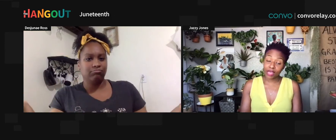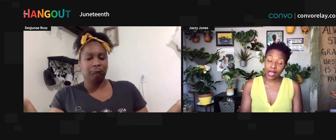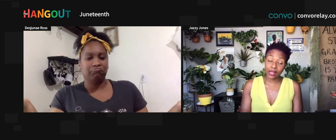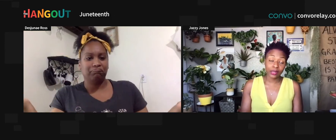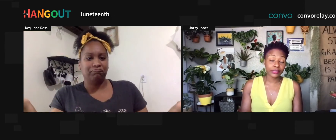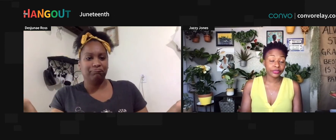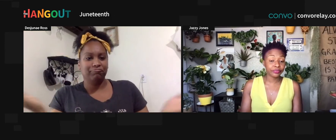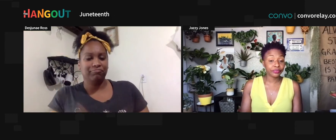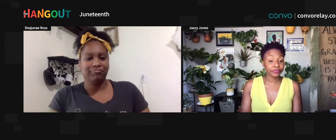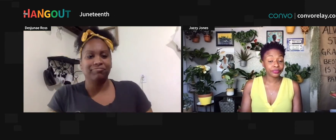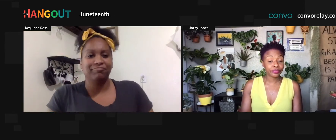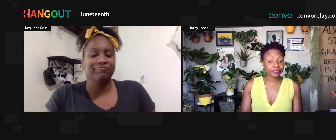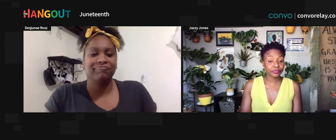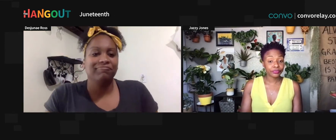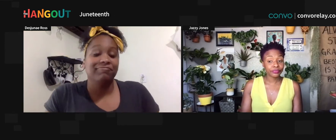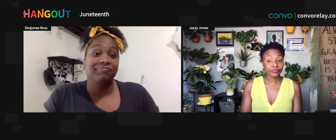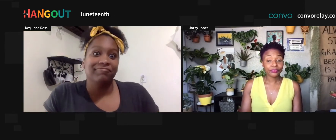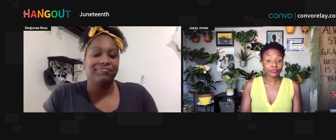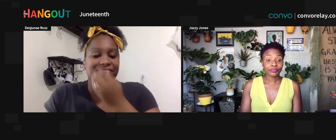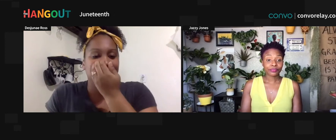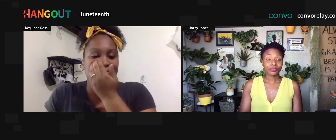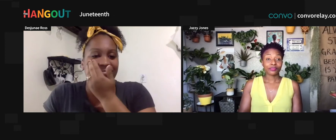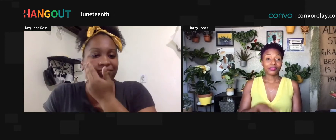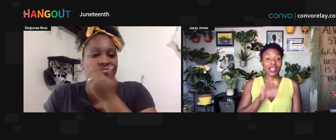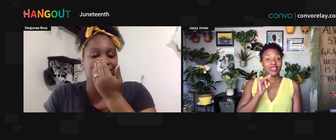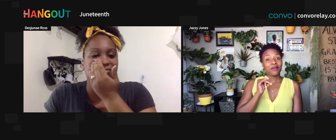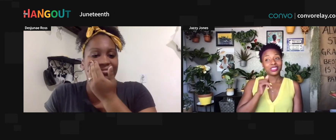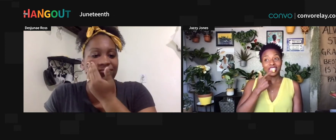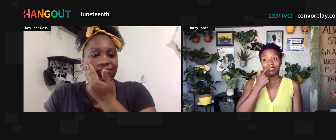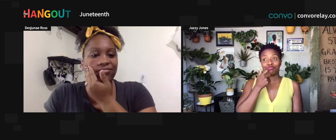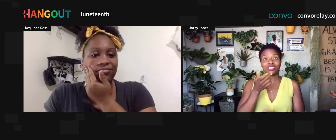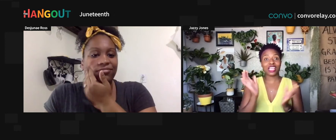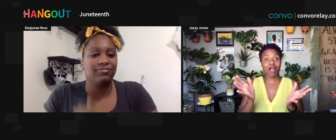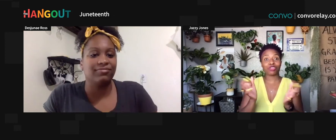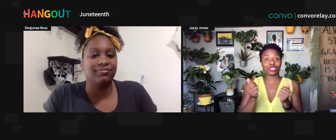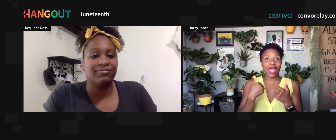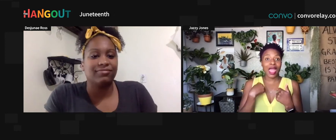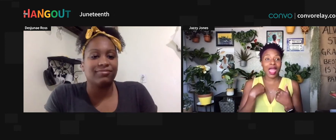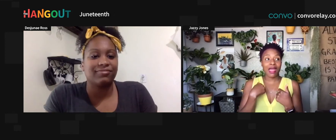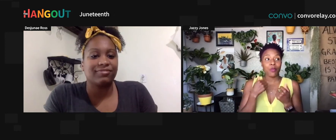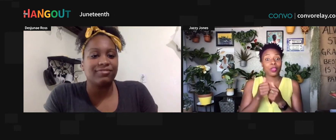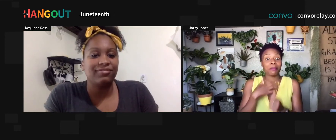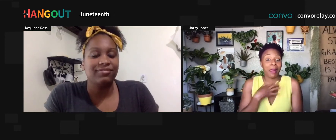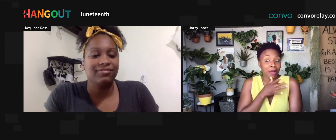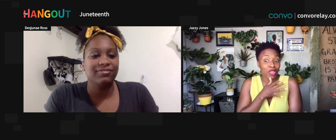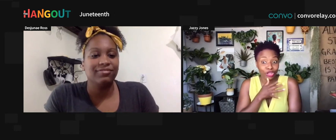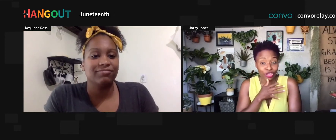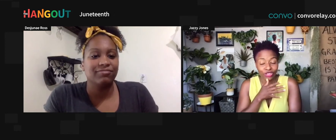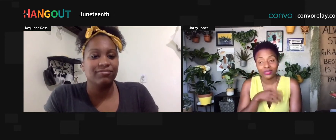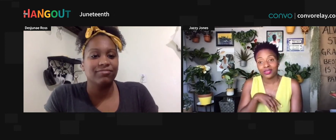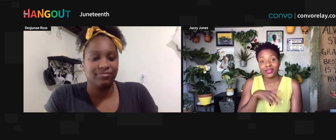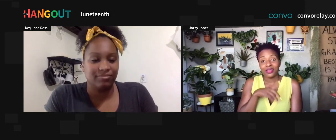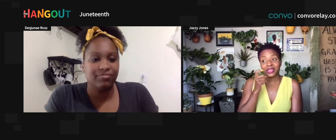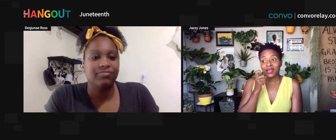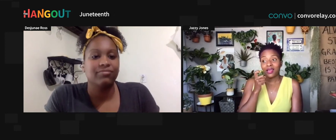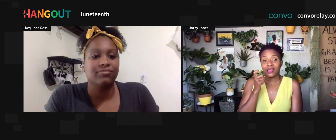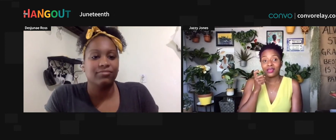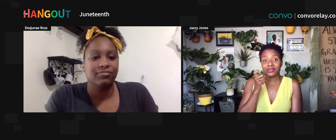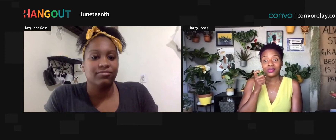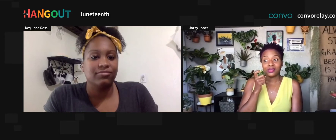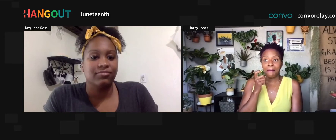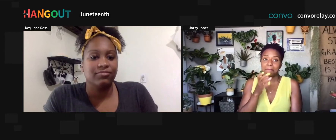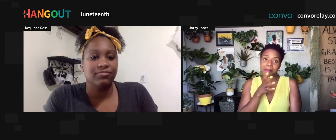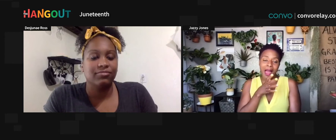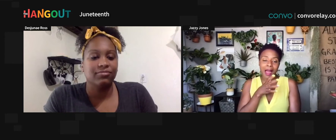the slaves were American, weren't they? The Yes. enslaved people were Americans. This is an interesting conversation to have